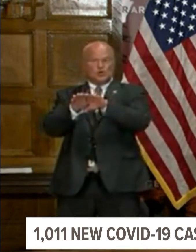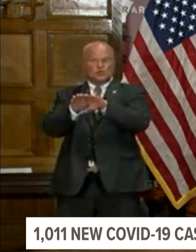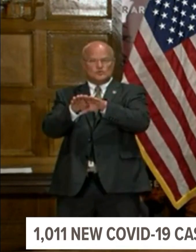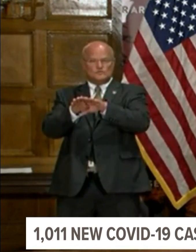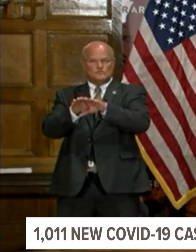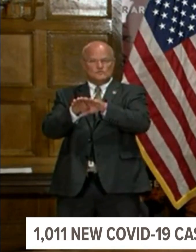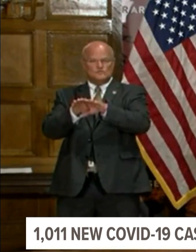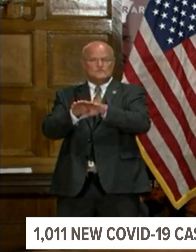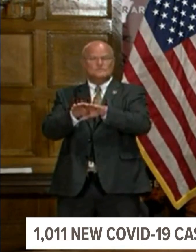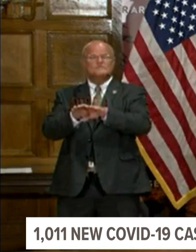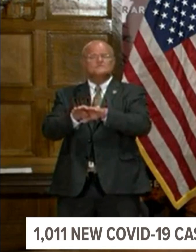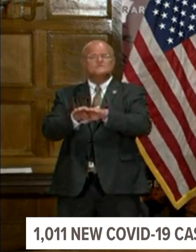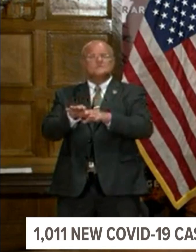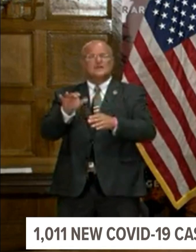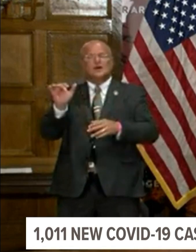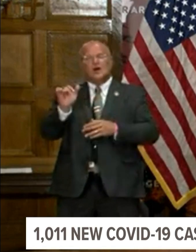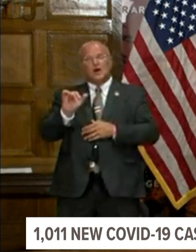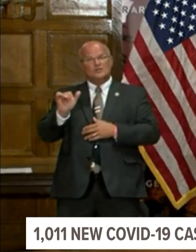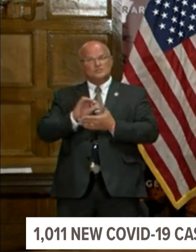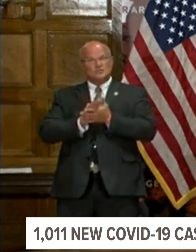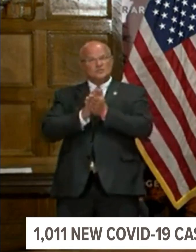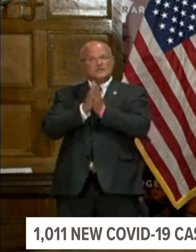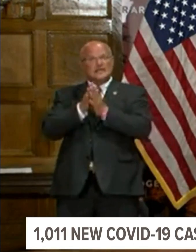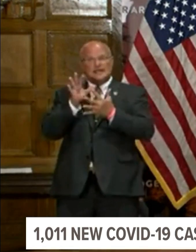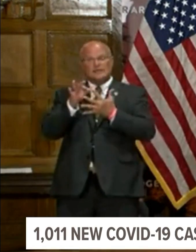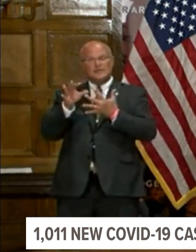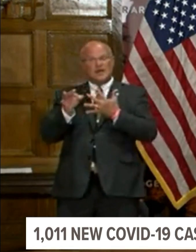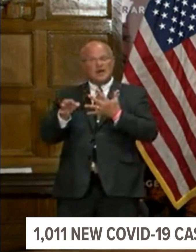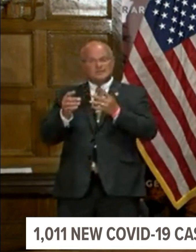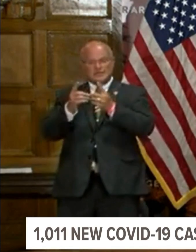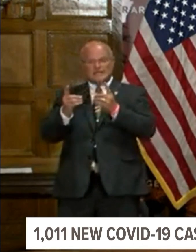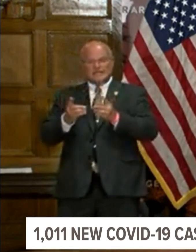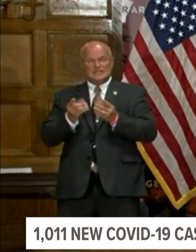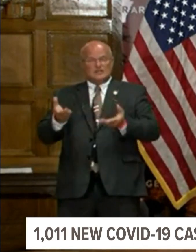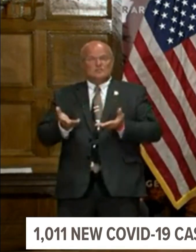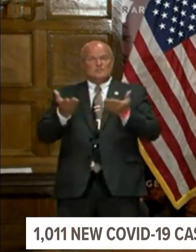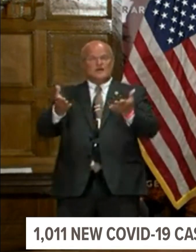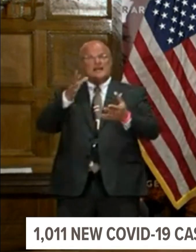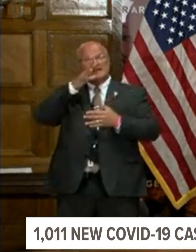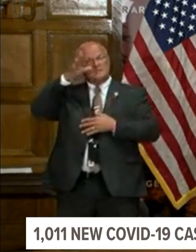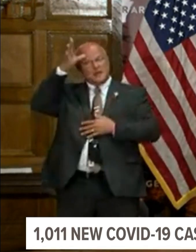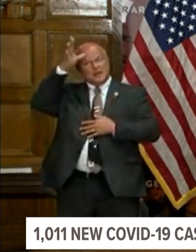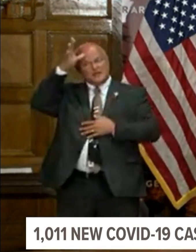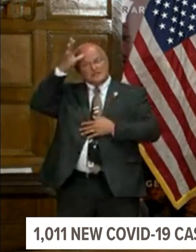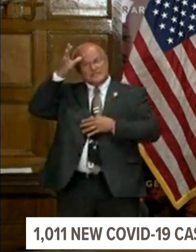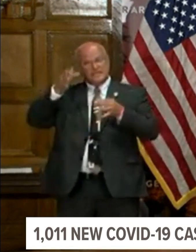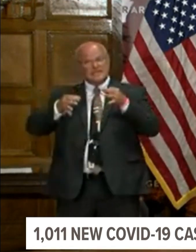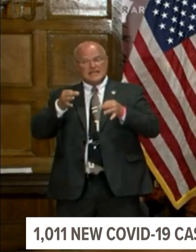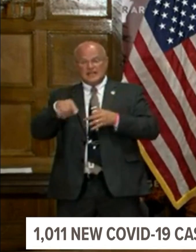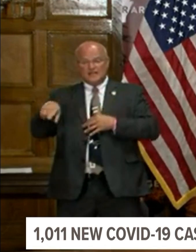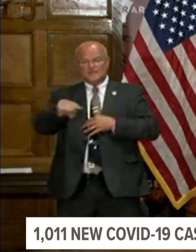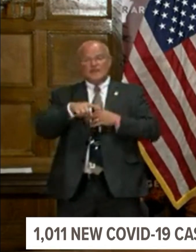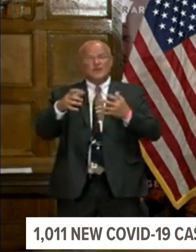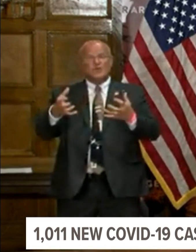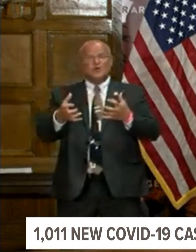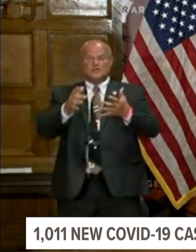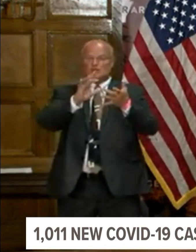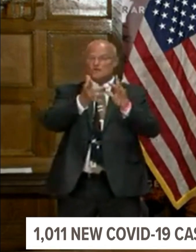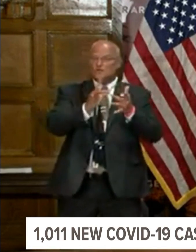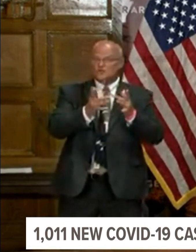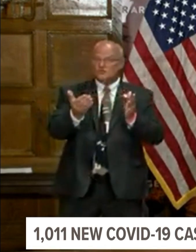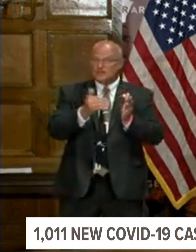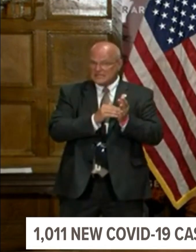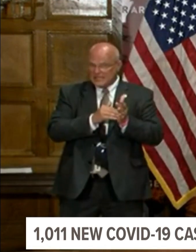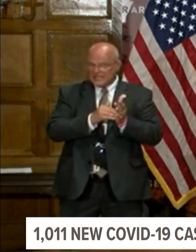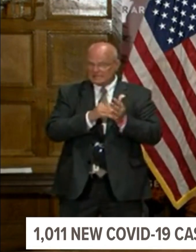buildings. That also became an option that districts provided to parents, that if they wanted to go virtual